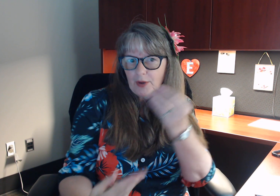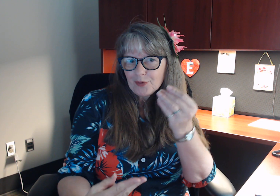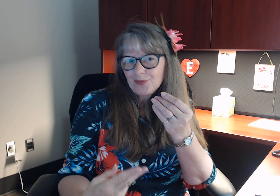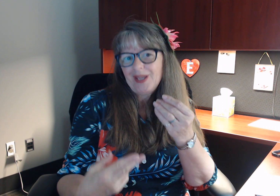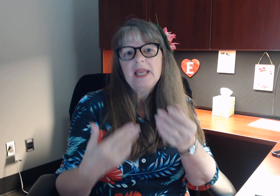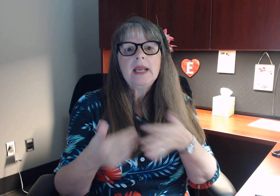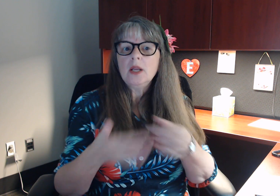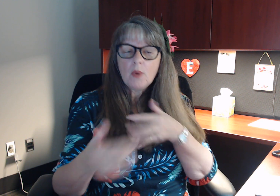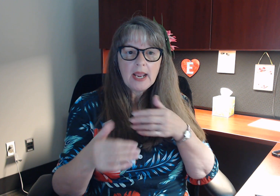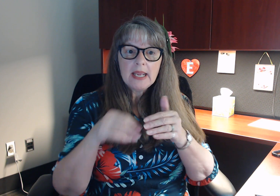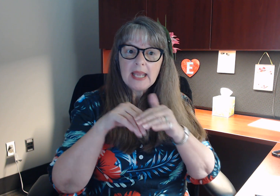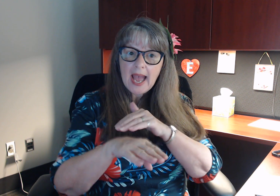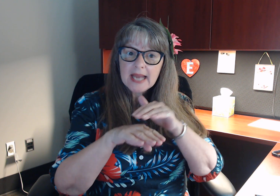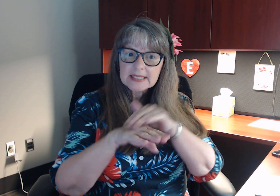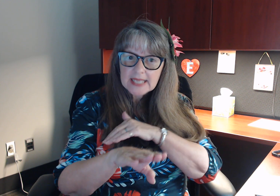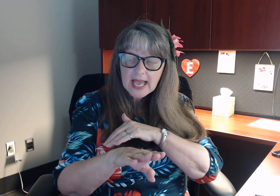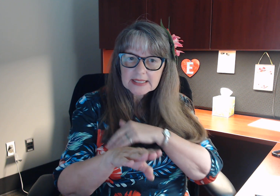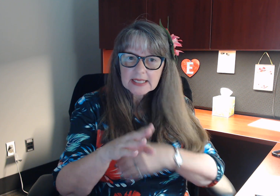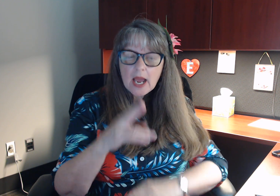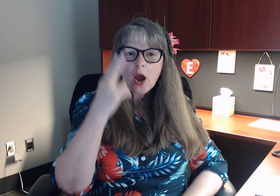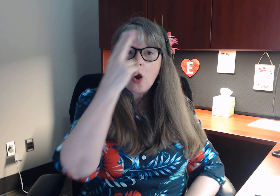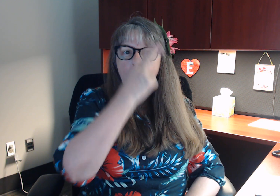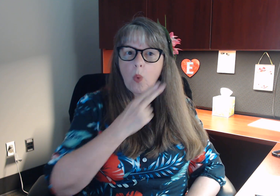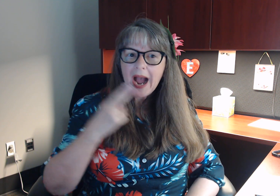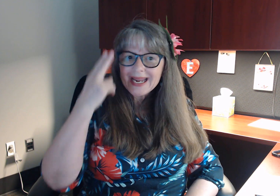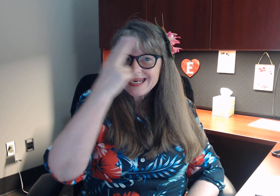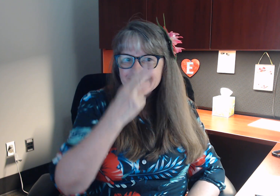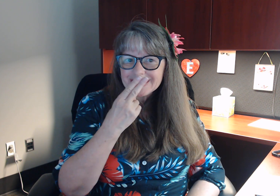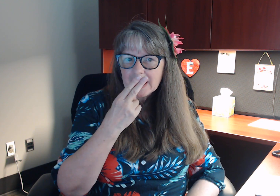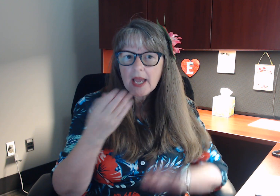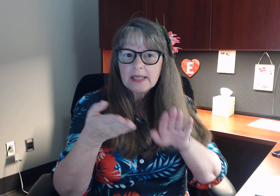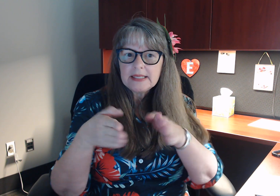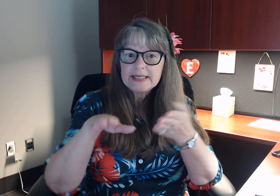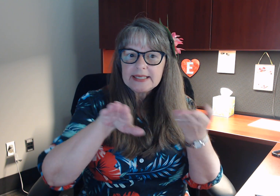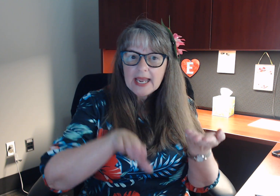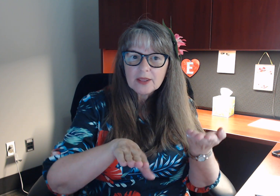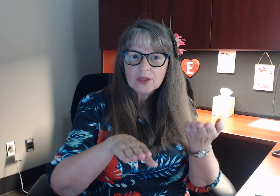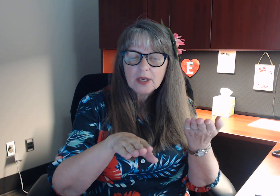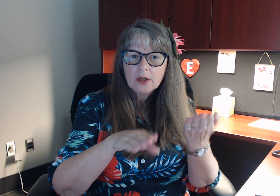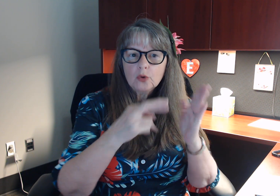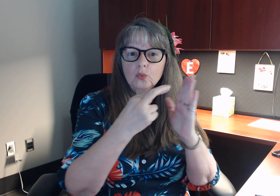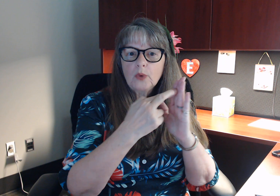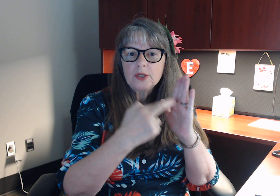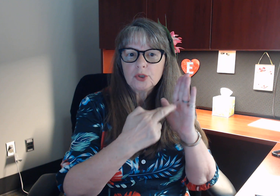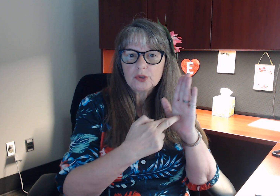both. Anyway, he accessed Hawaii's death